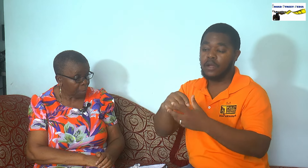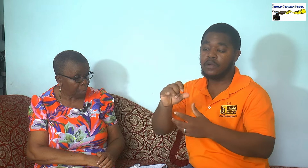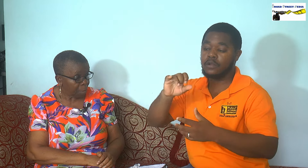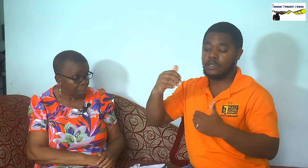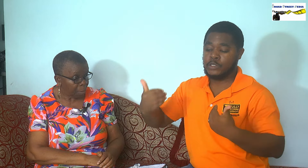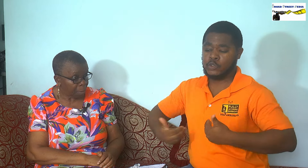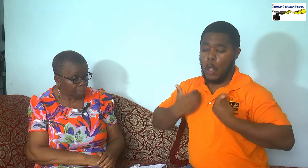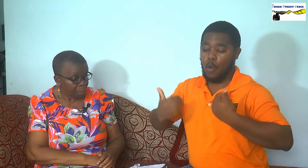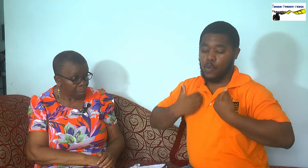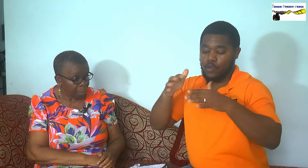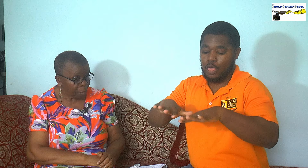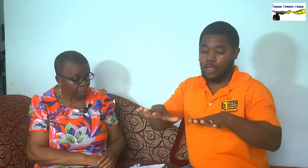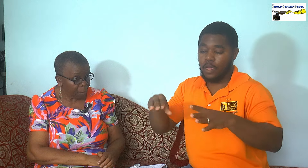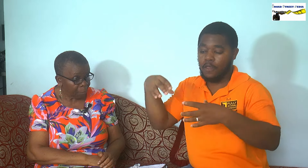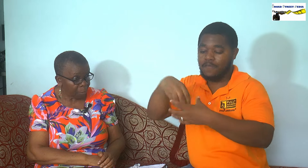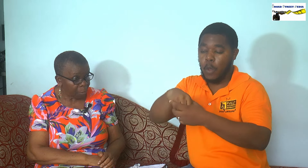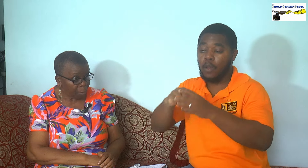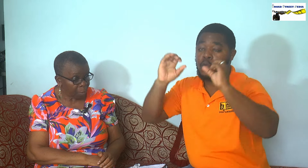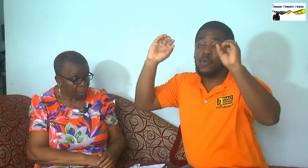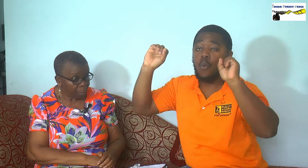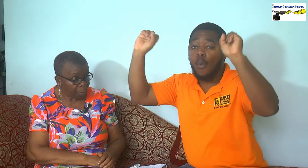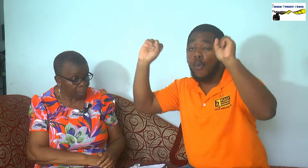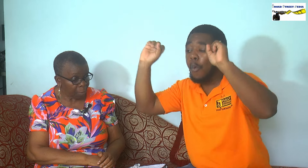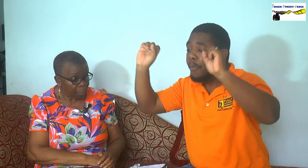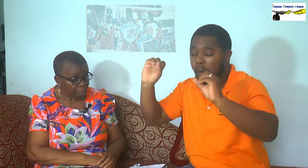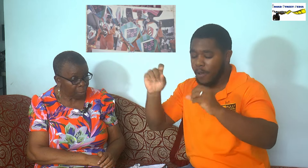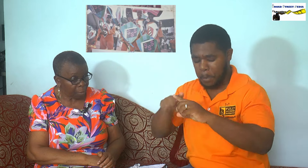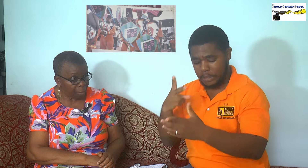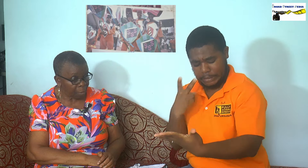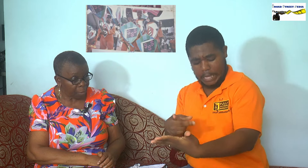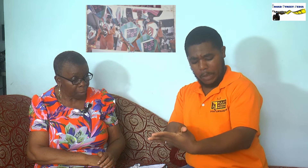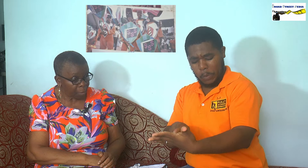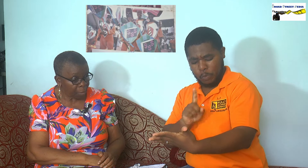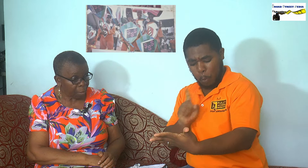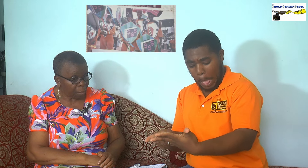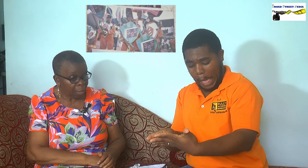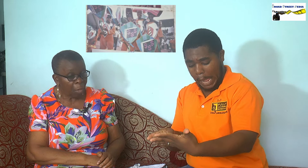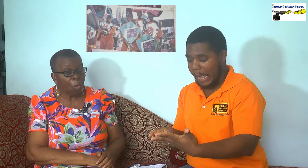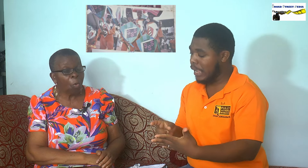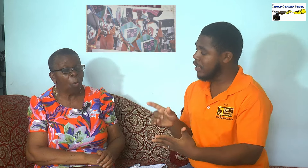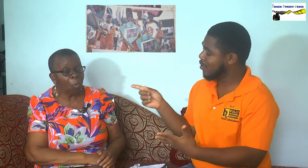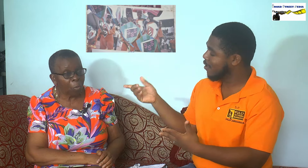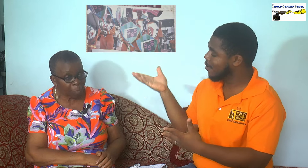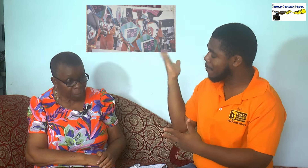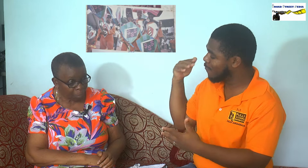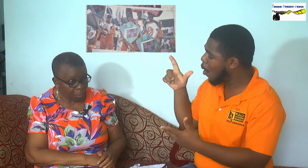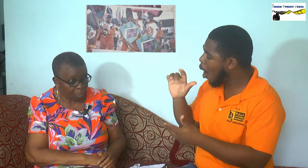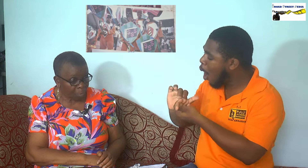I did not know that the deaf were involved in crop over in the past, the children.